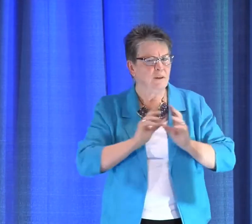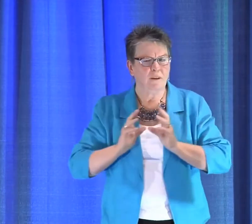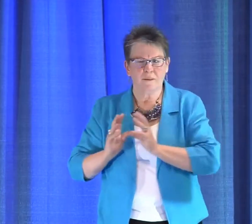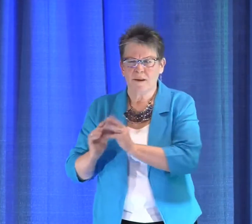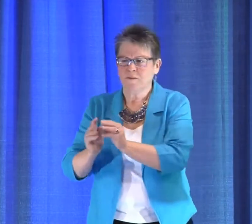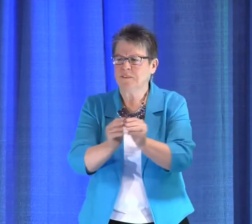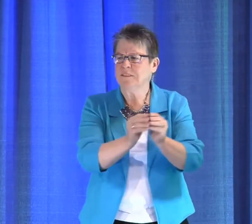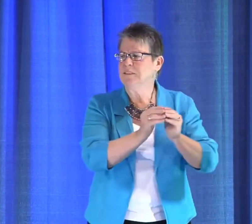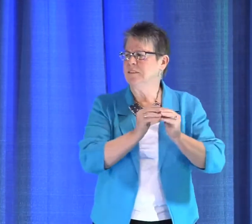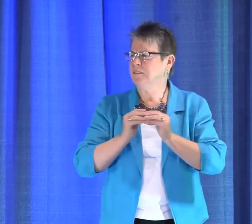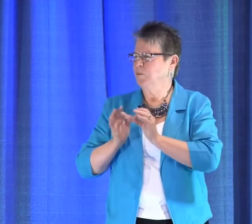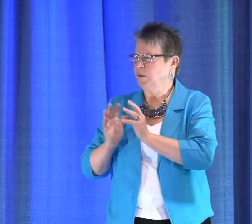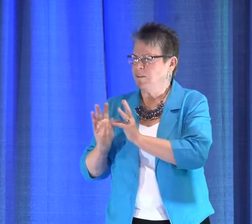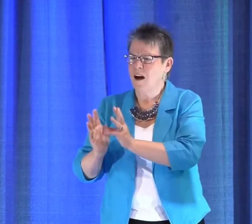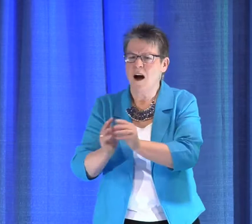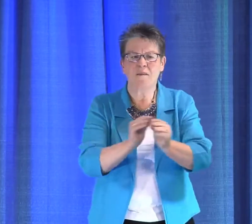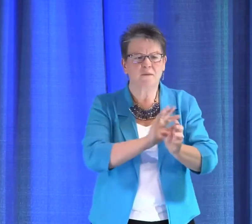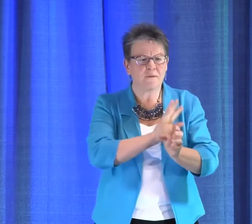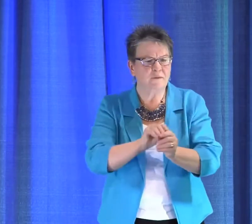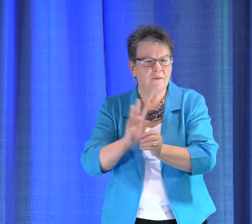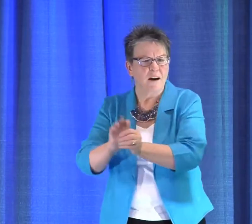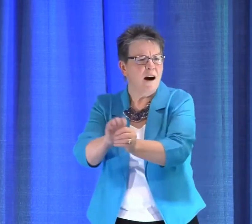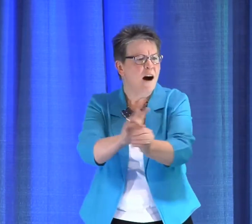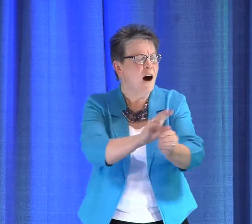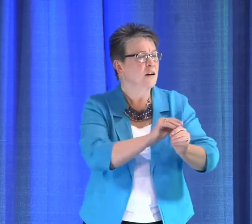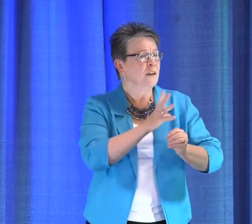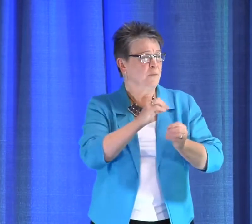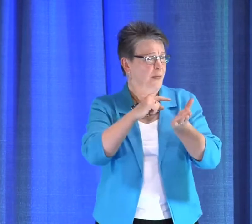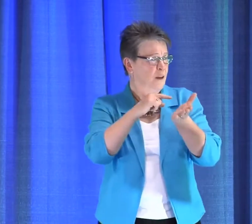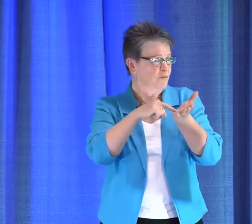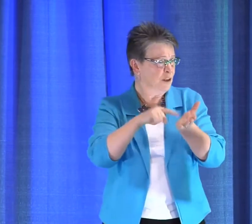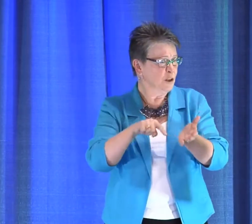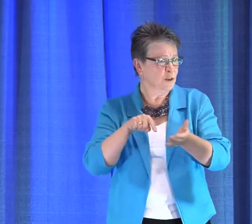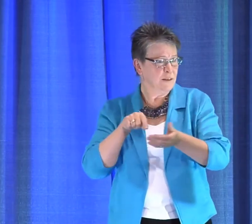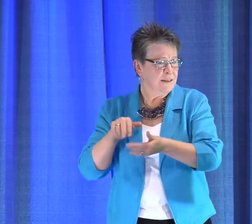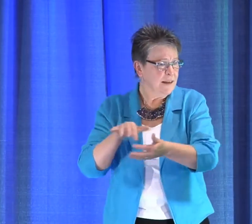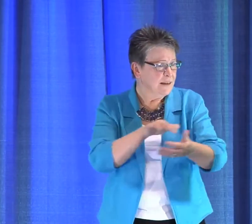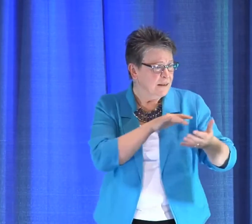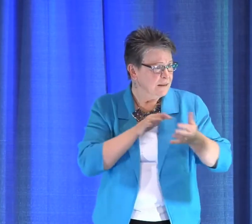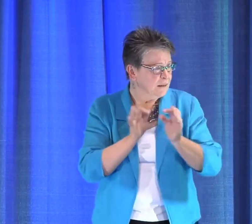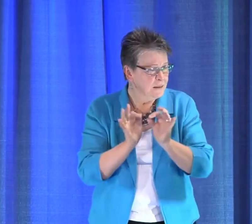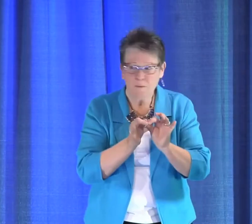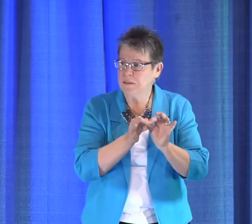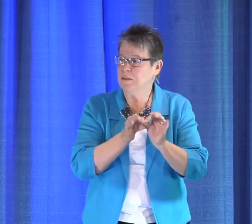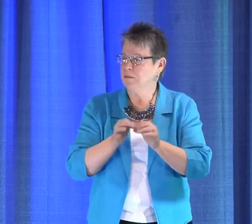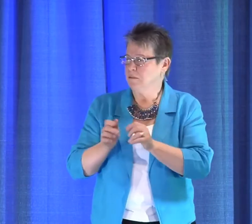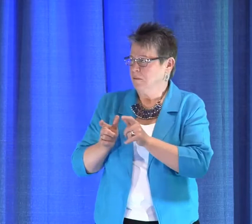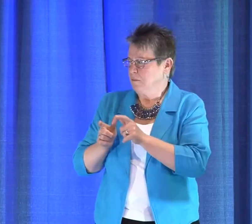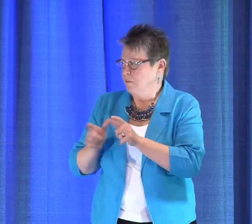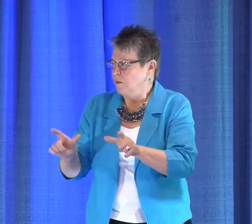So, I know that the group has been going to different meetings and getting involved in research studies for